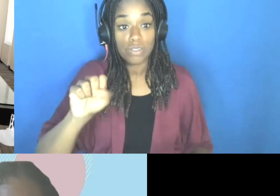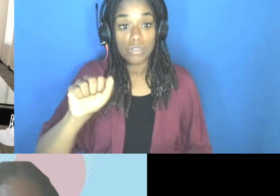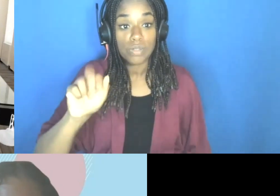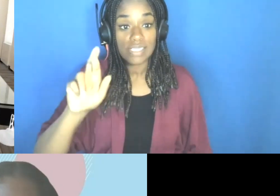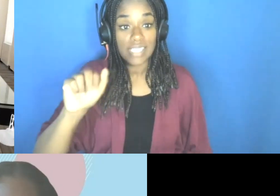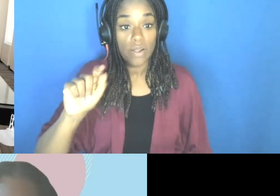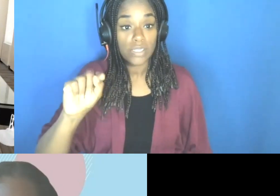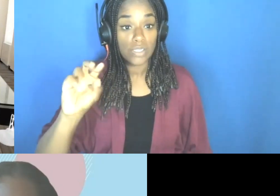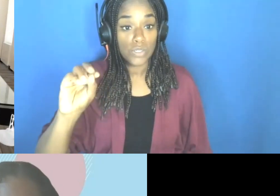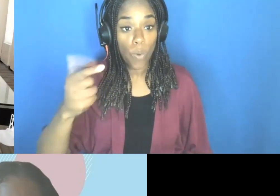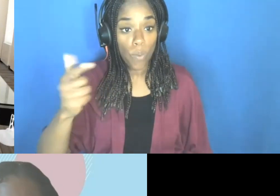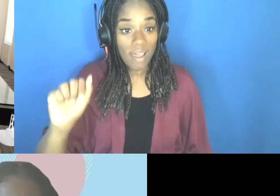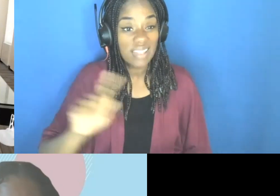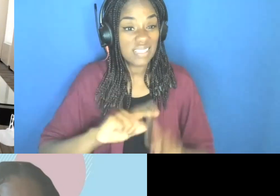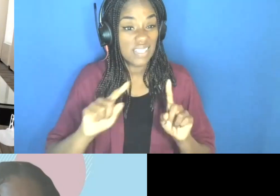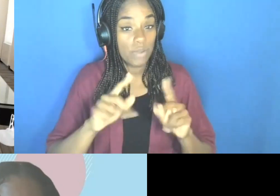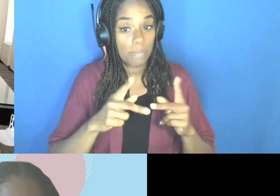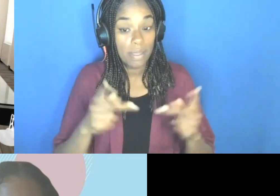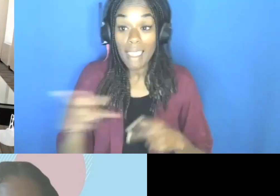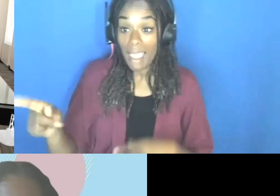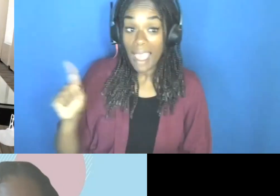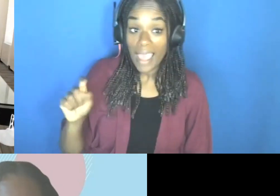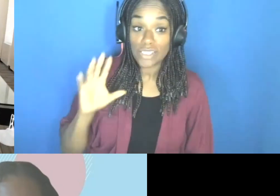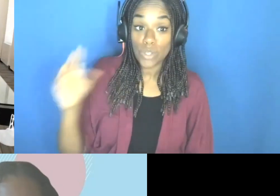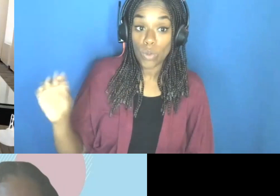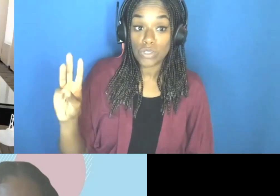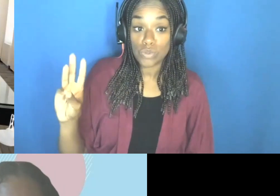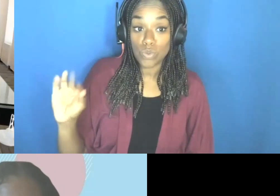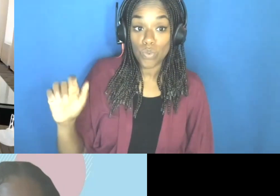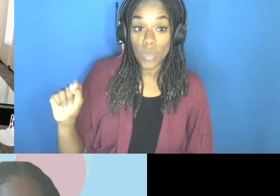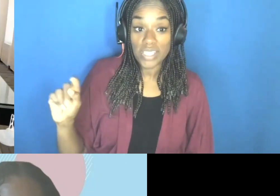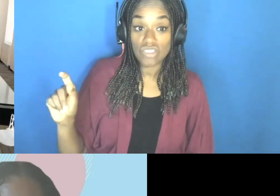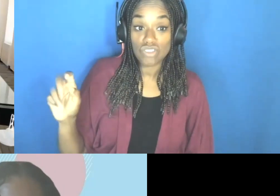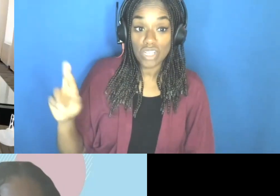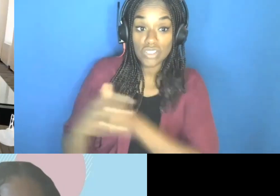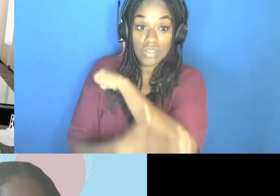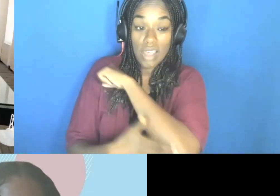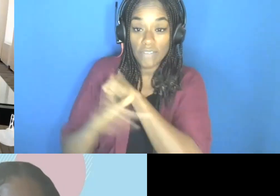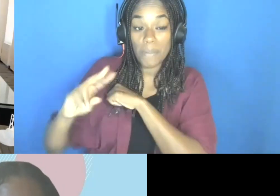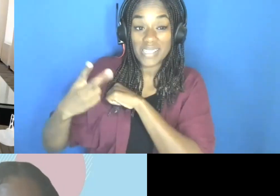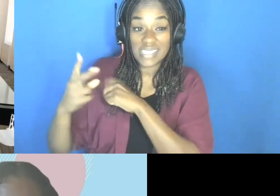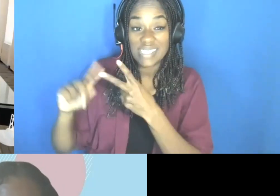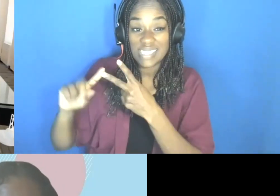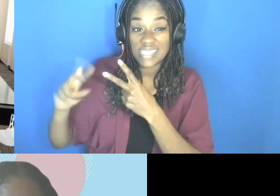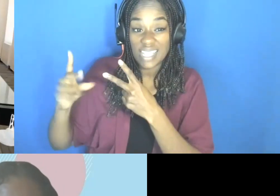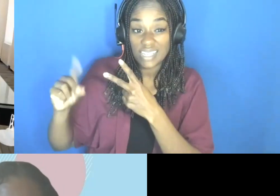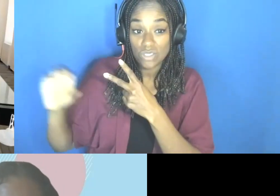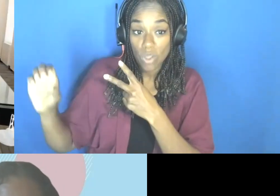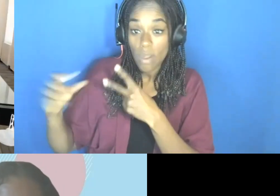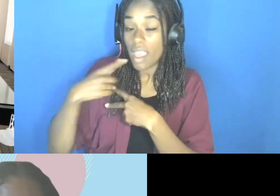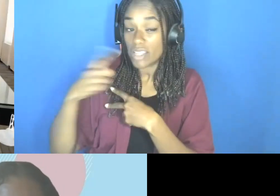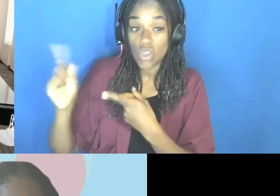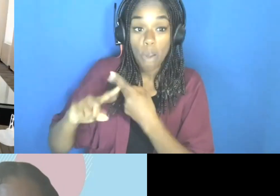doses. I had to go to Westchester County to get my second dose. And I told all my friends that they had to go to Westchester